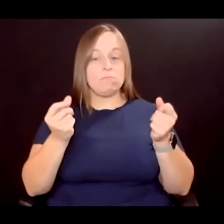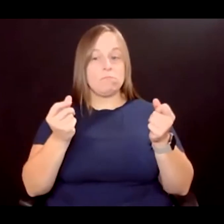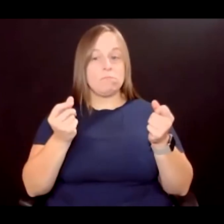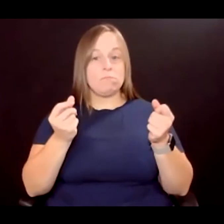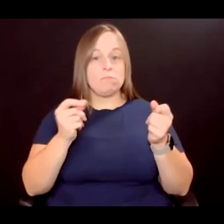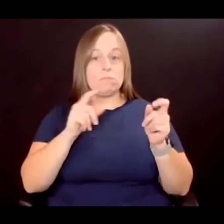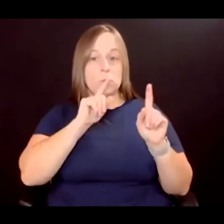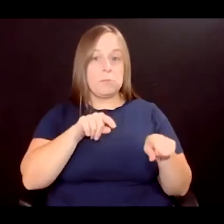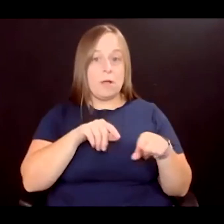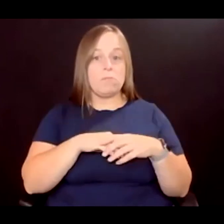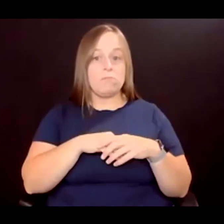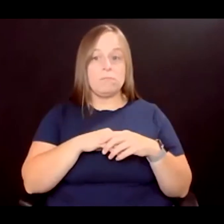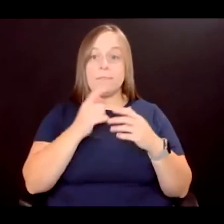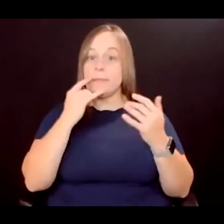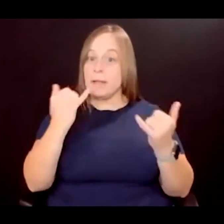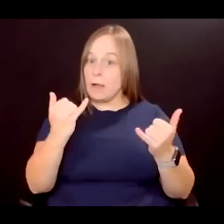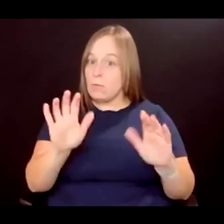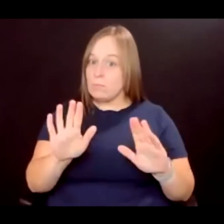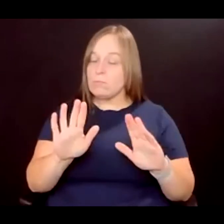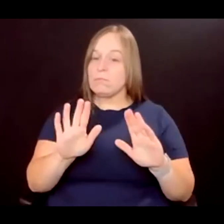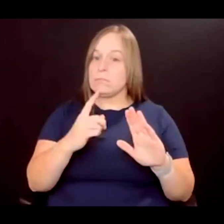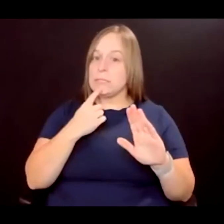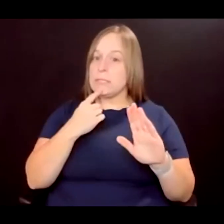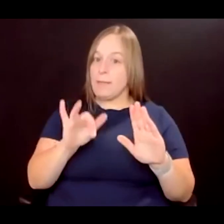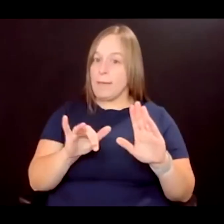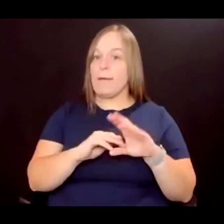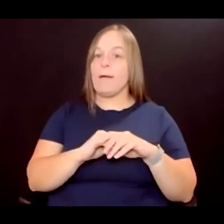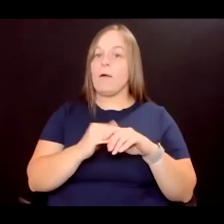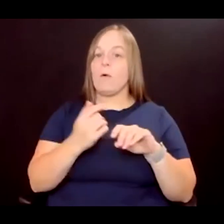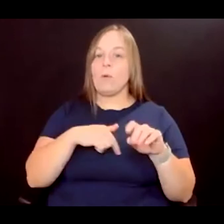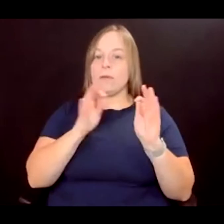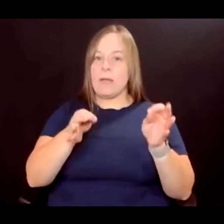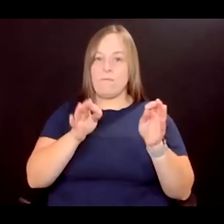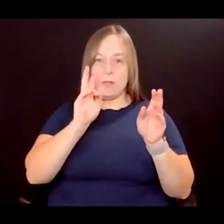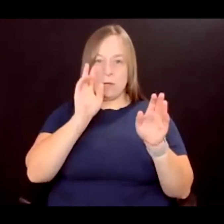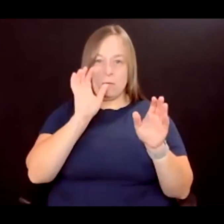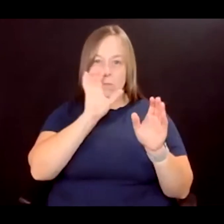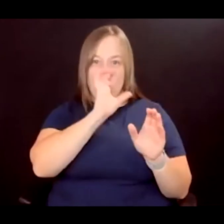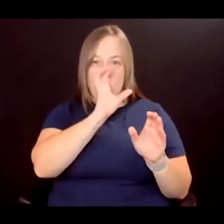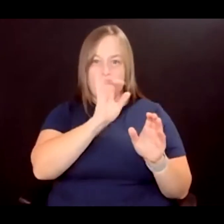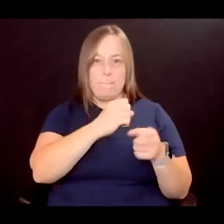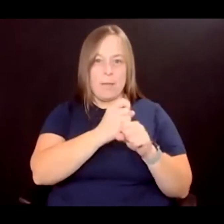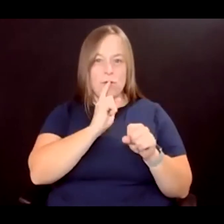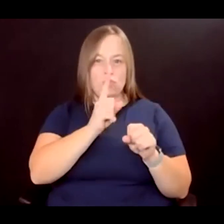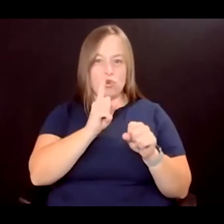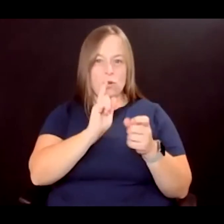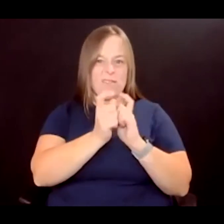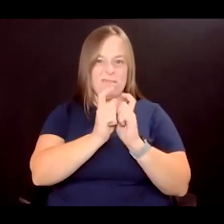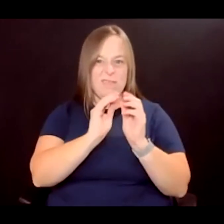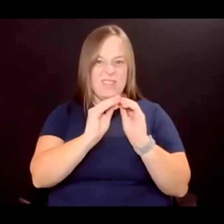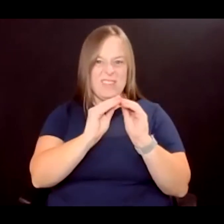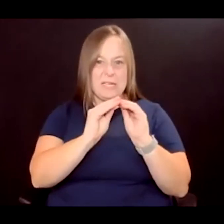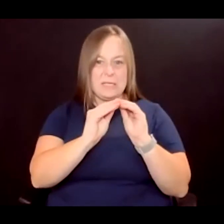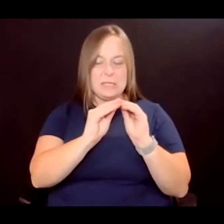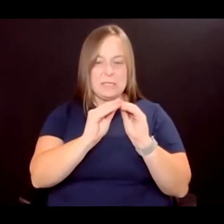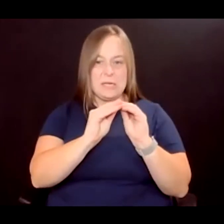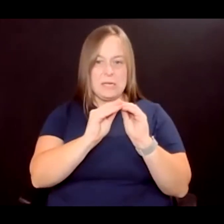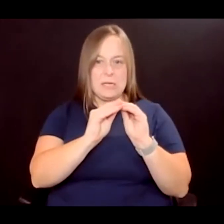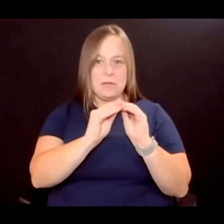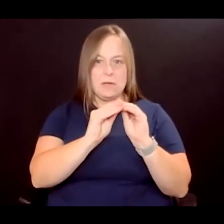entry that I made on C-Click-Fix was closed about 2 years after I entered it when the construction was finished. So basically, in all that time, no